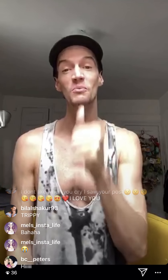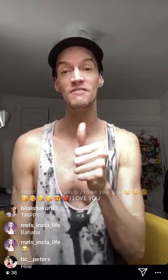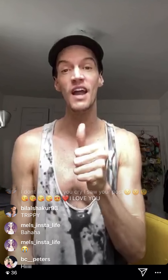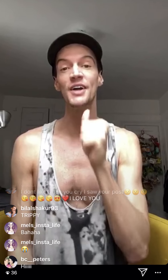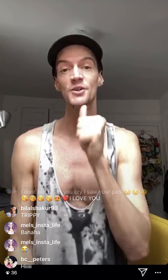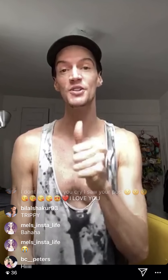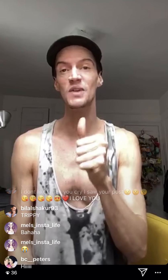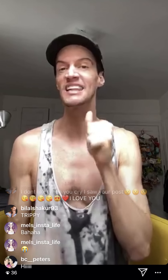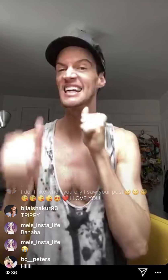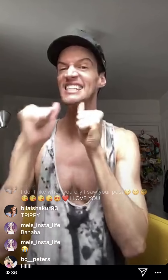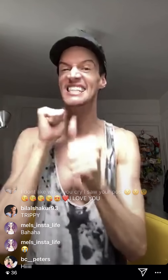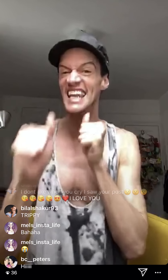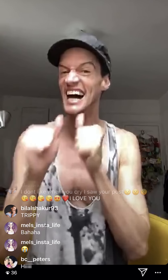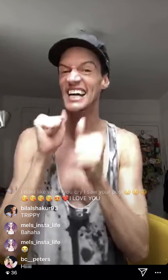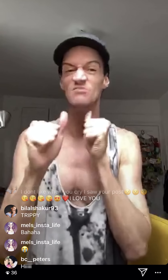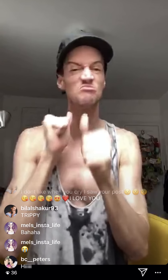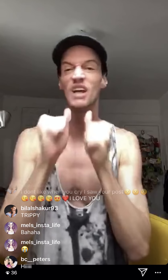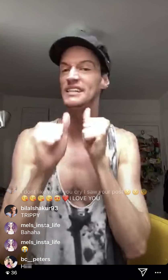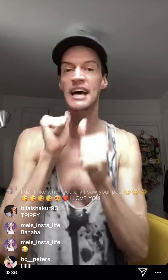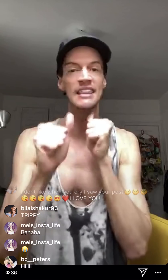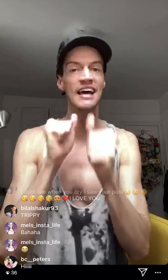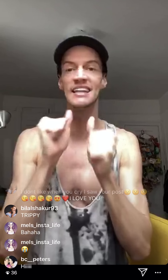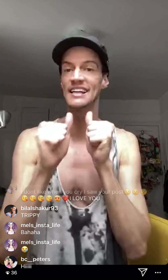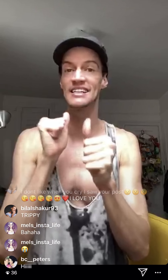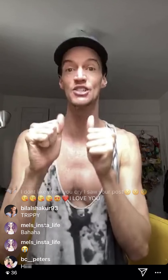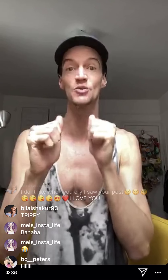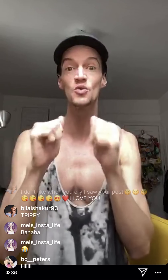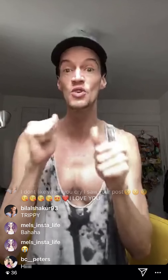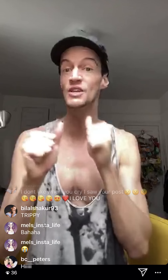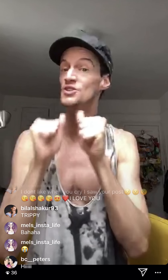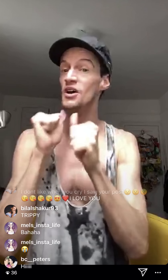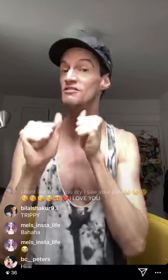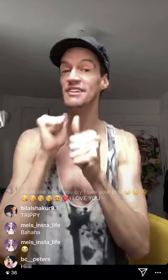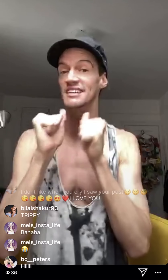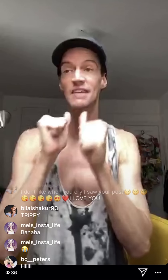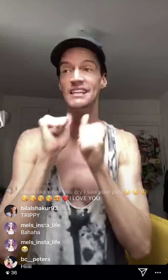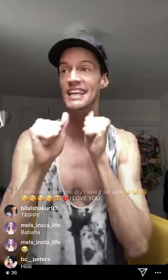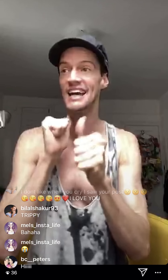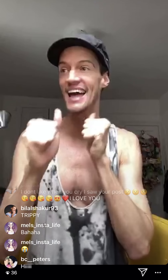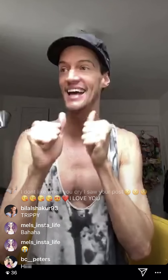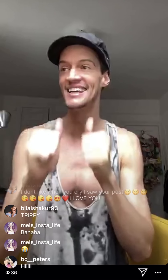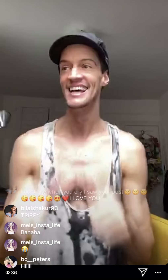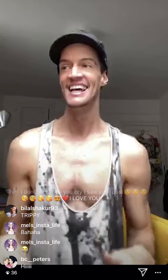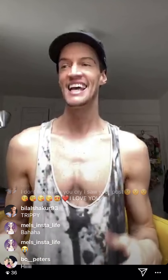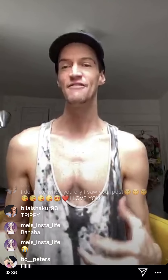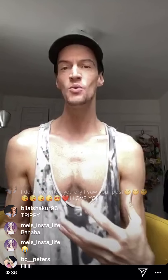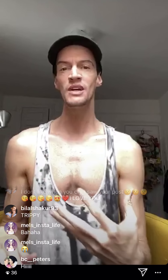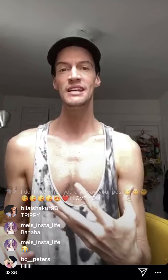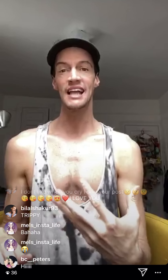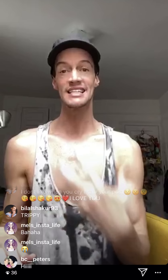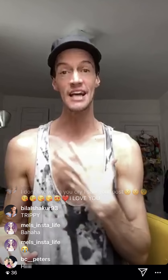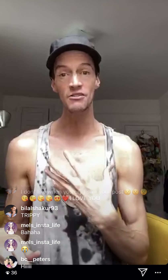not or do not, like to deny. I deny that. Like it's a really strong feeling. I deny that. If you want to like